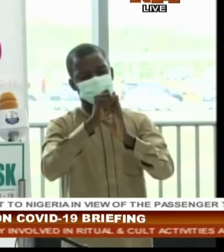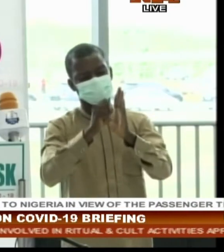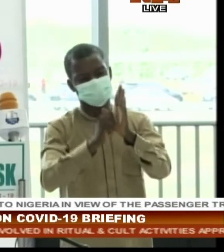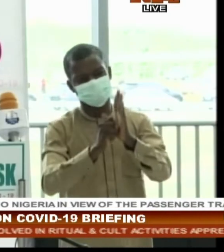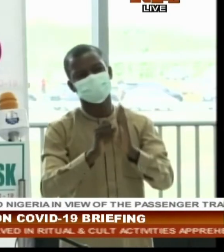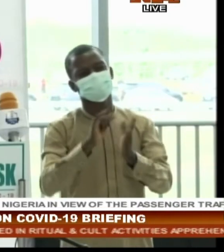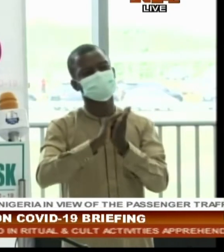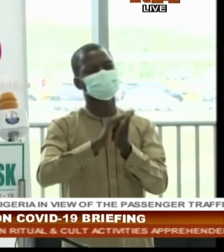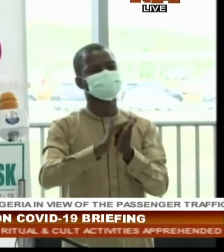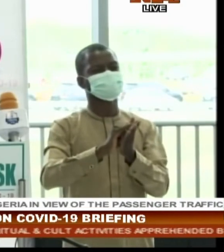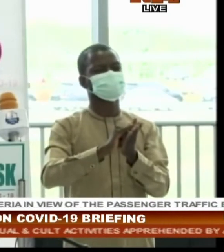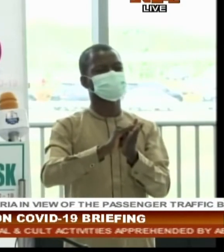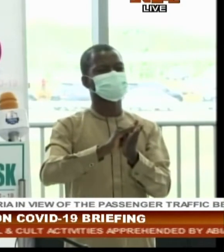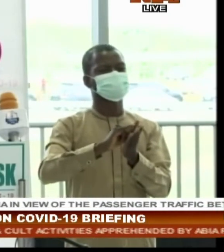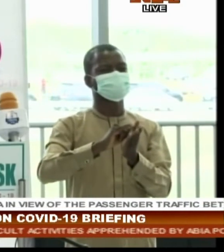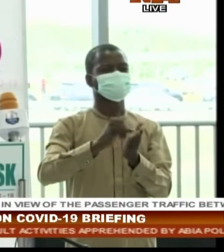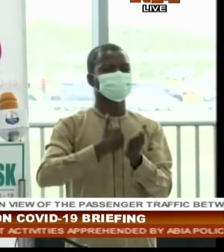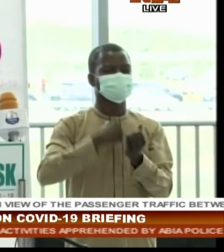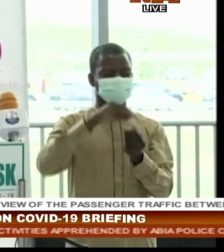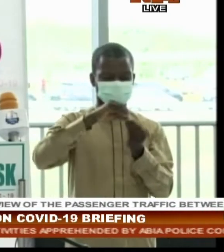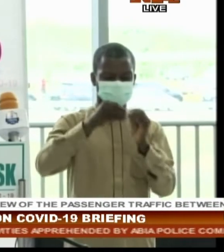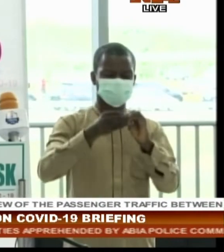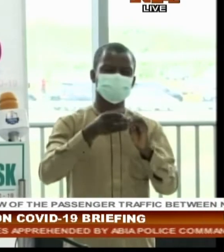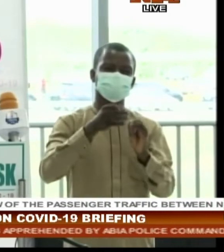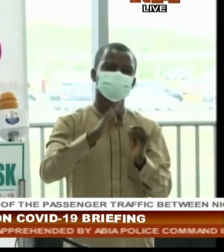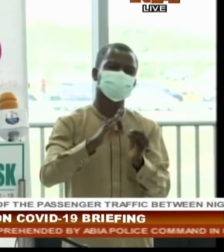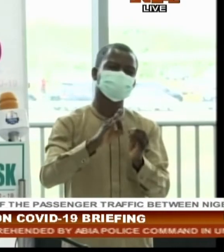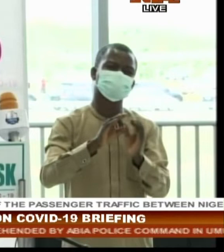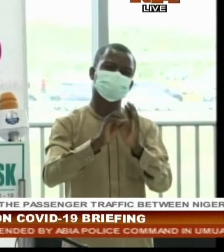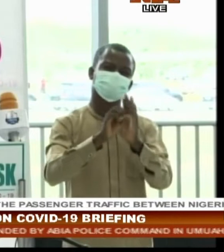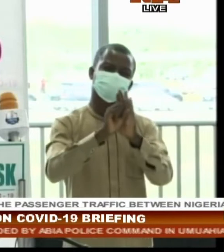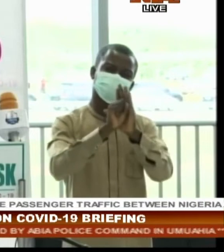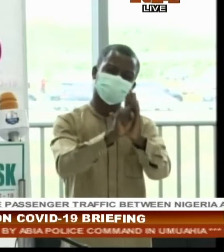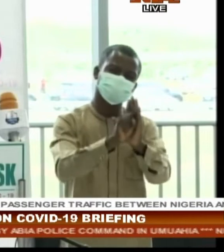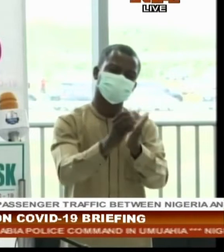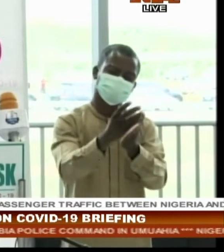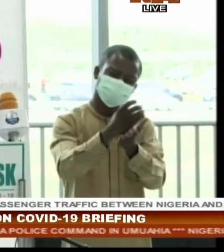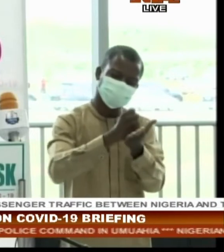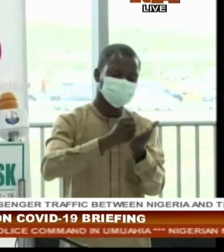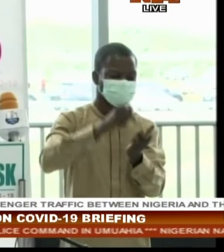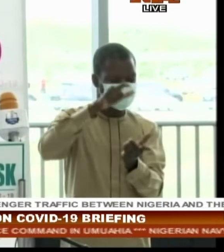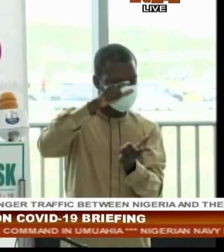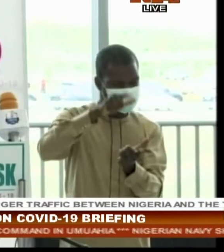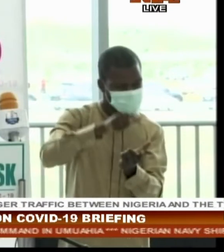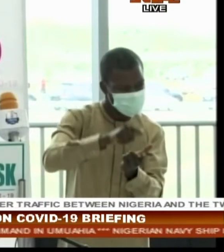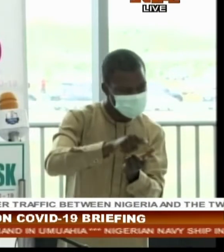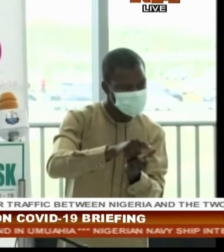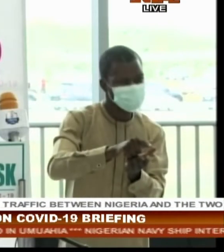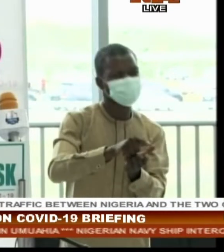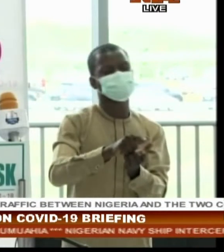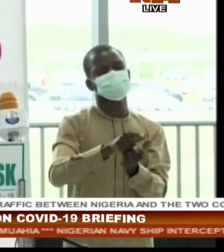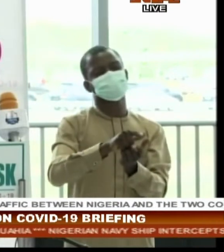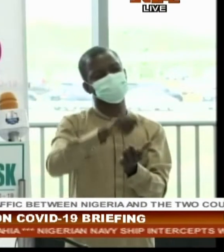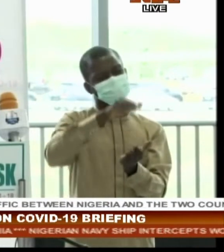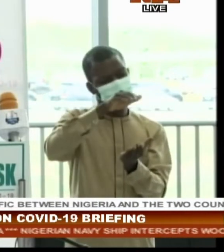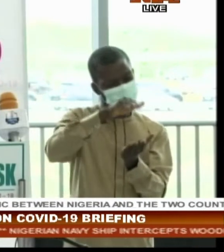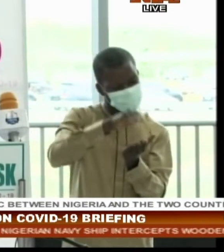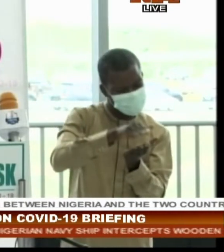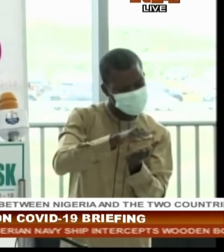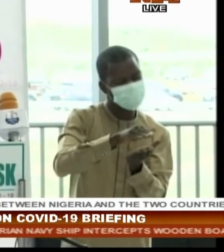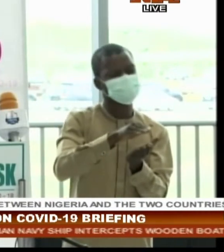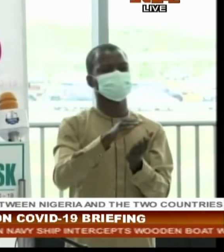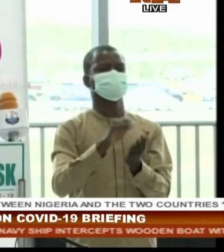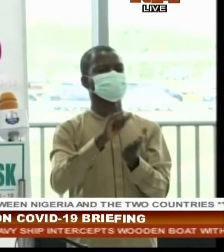that reported lower collected samples than the preceding months. This